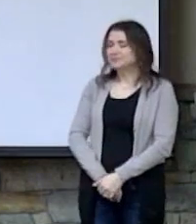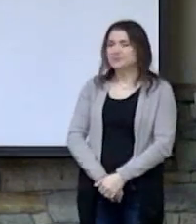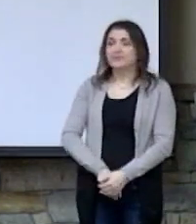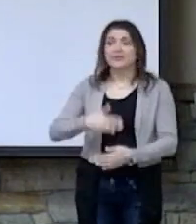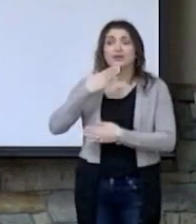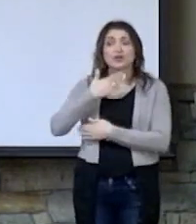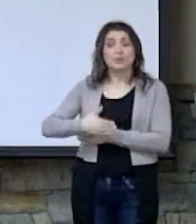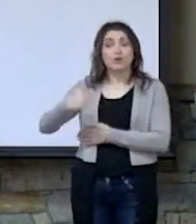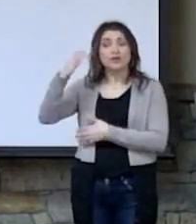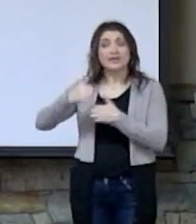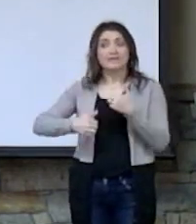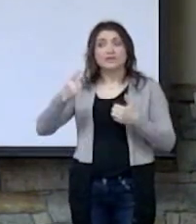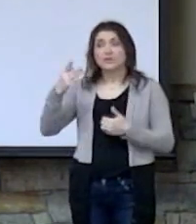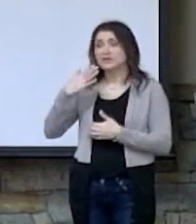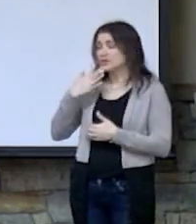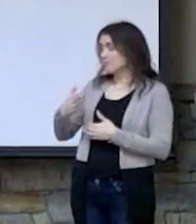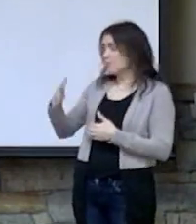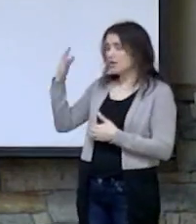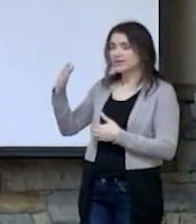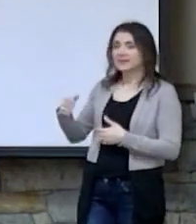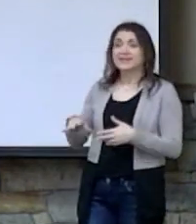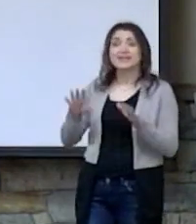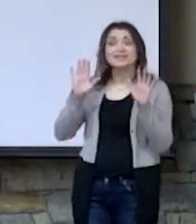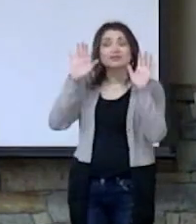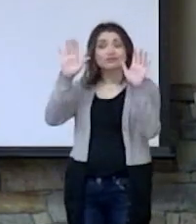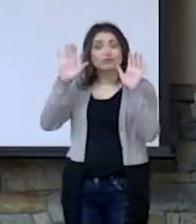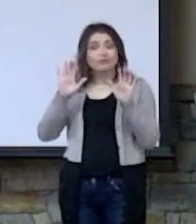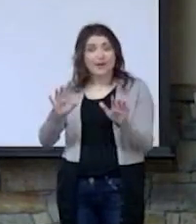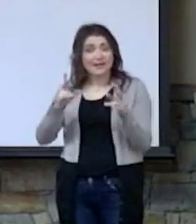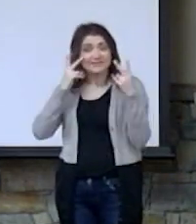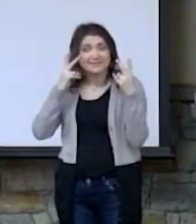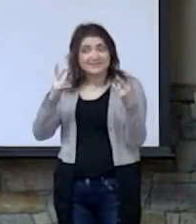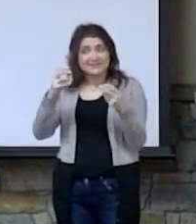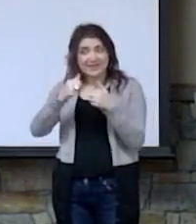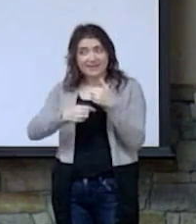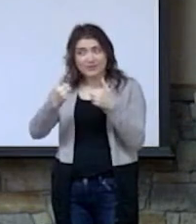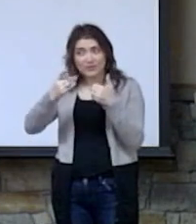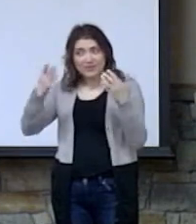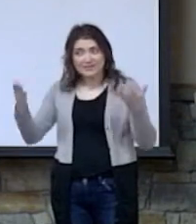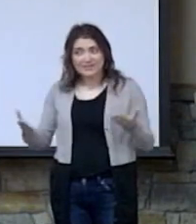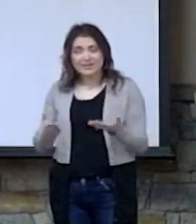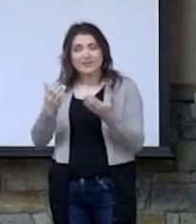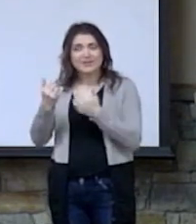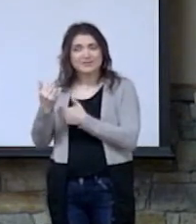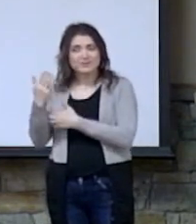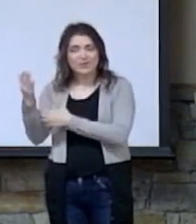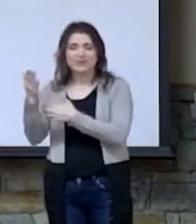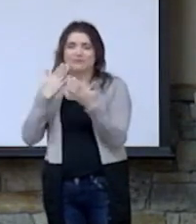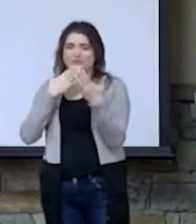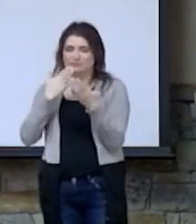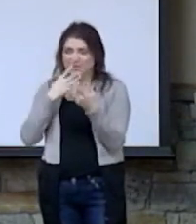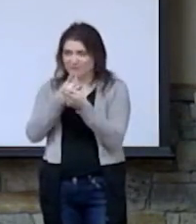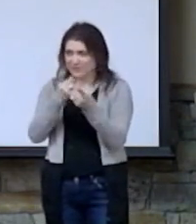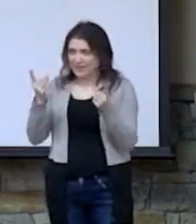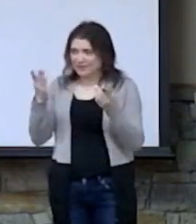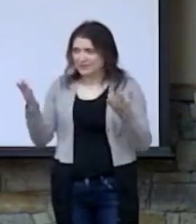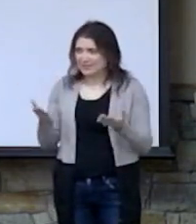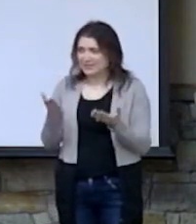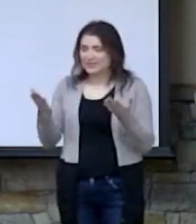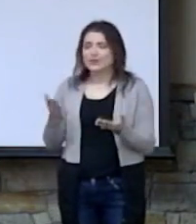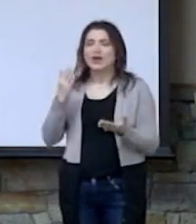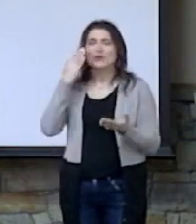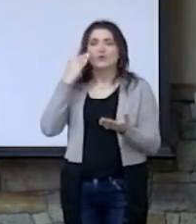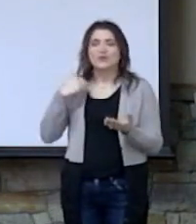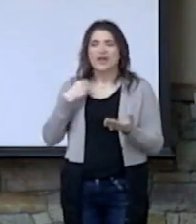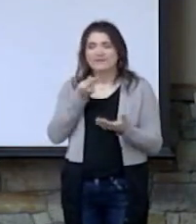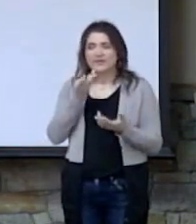Good morning, everybody. It is great to see everybody here this morning. We're grateful for your presence. I know we have a few visitors